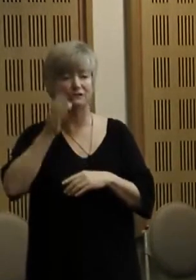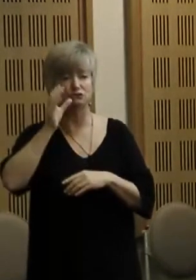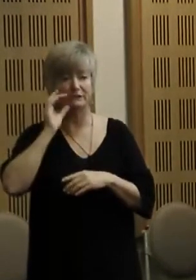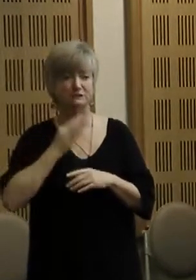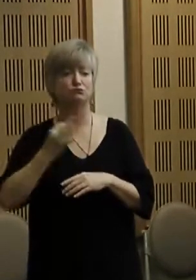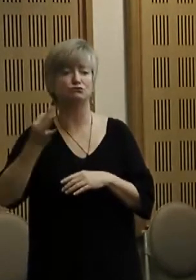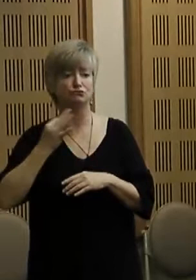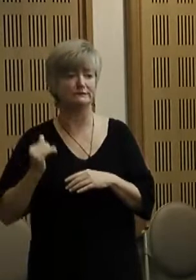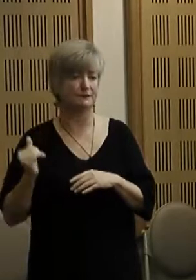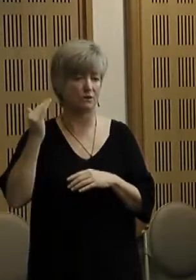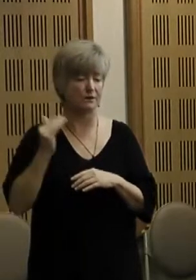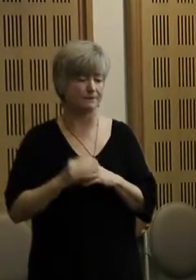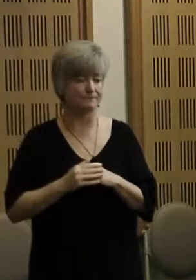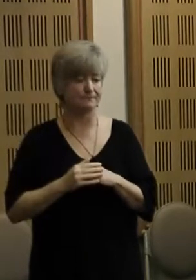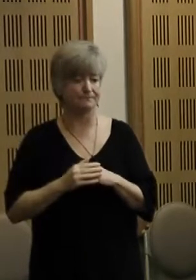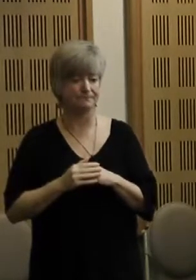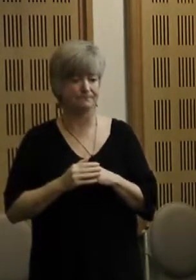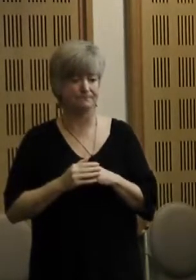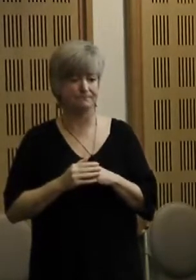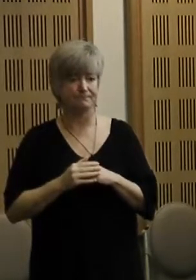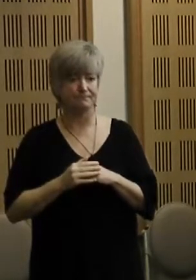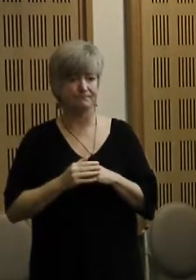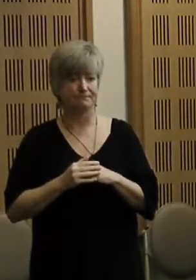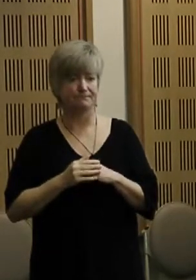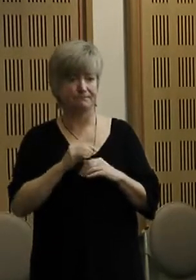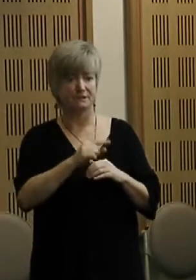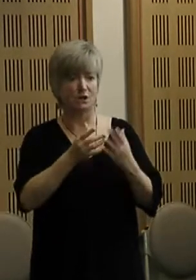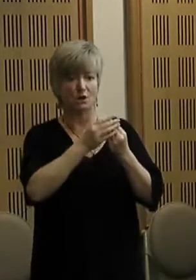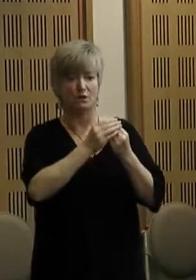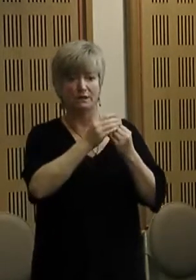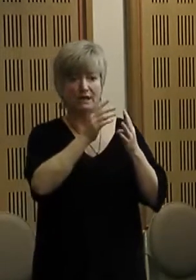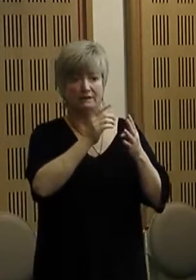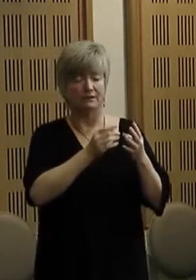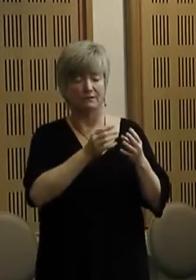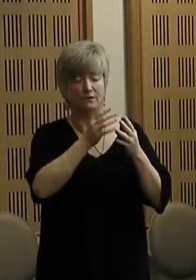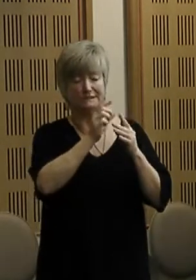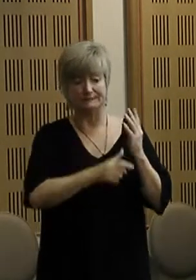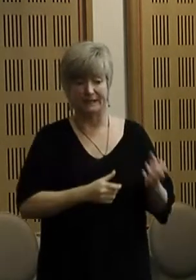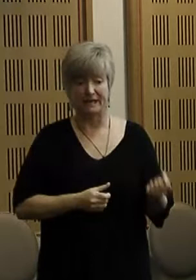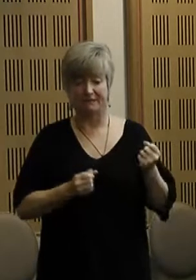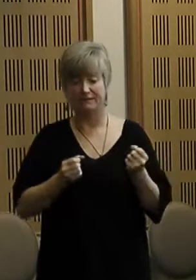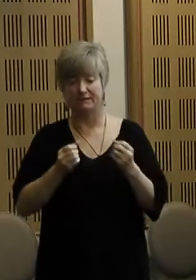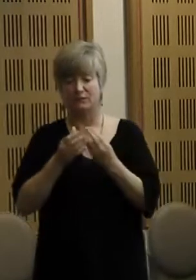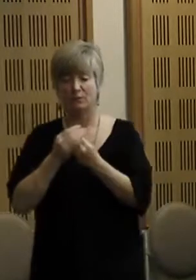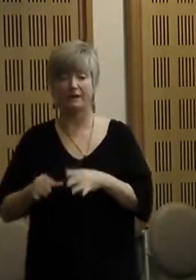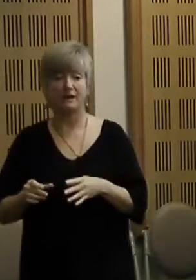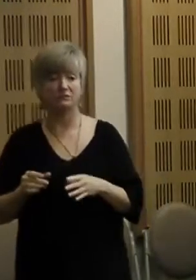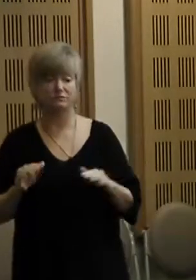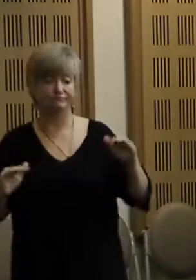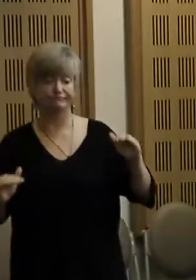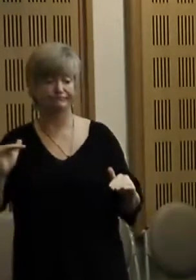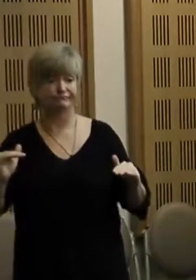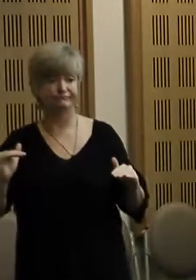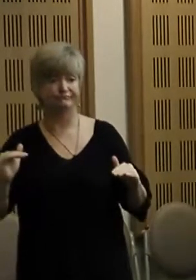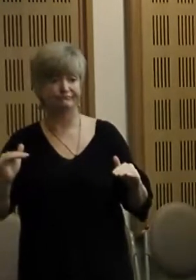those that had reported having a disability, there was no difference between those with or without in terms of drinking at really high risk levels. I don't know